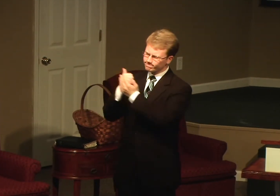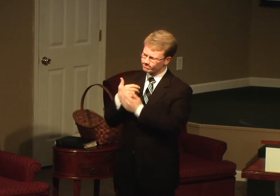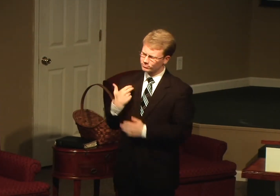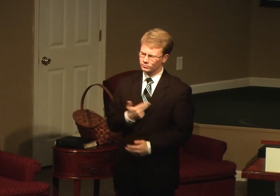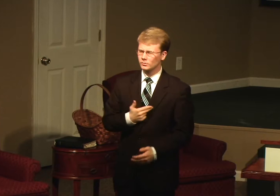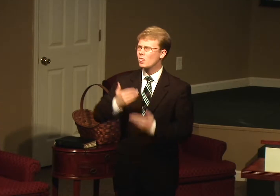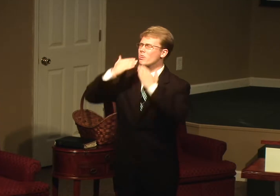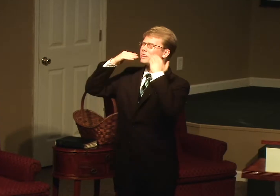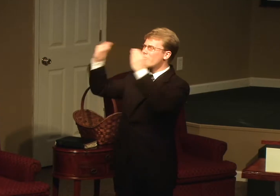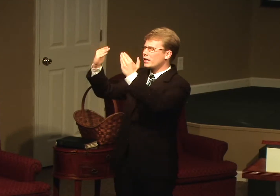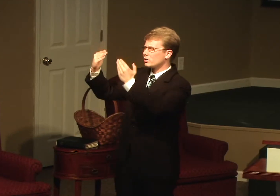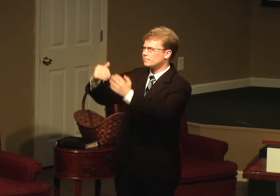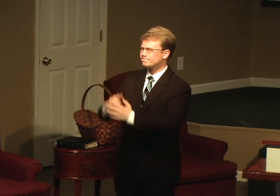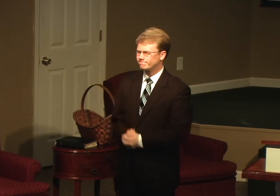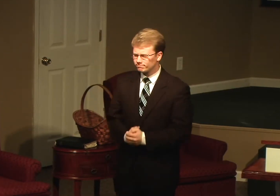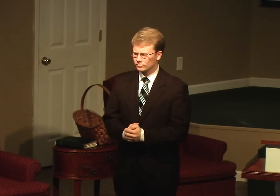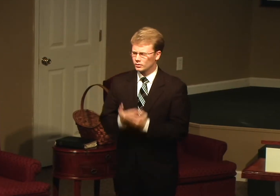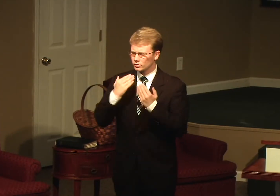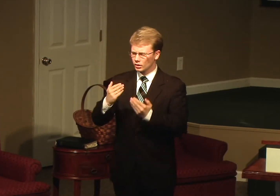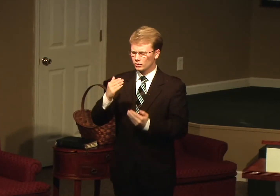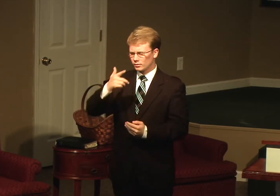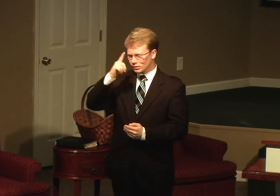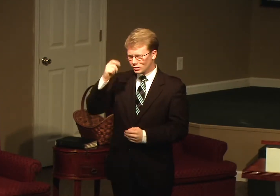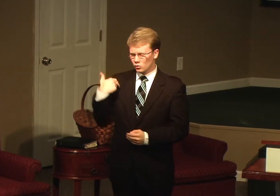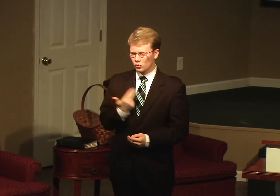Lord, you loved us. We ask for your help now at this time.